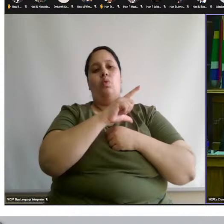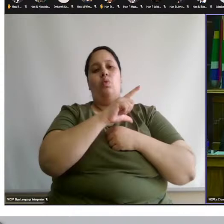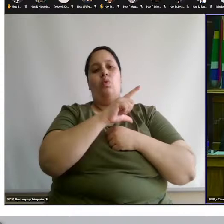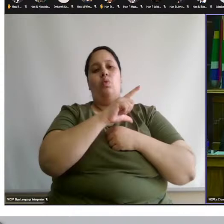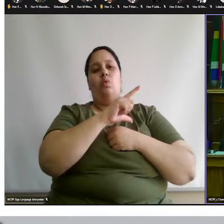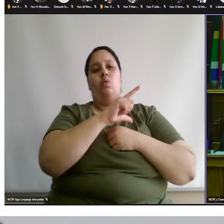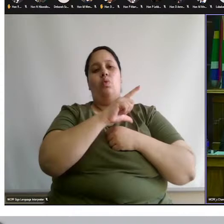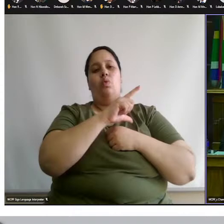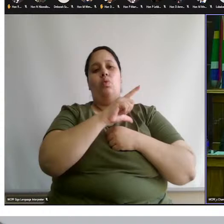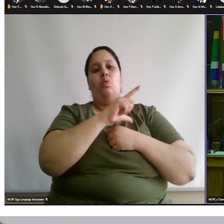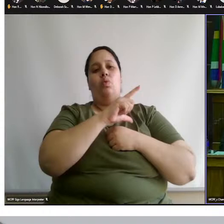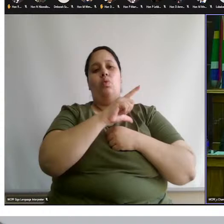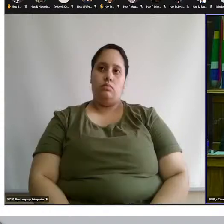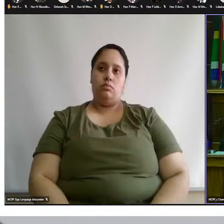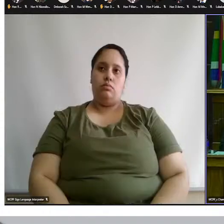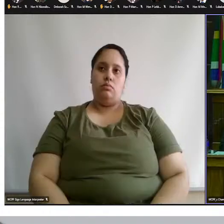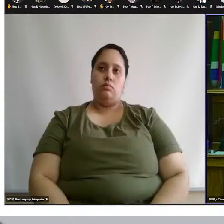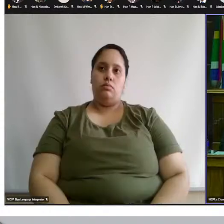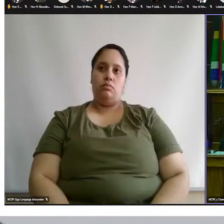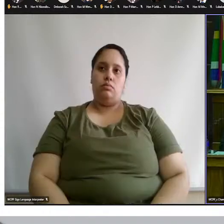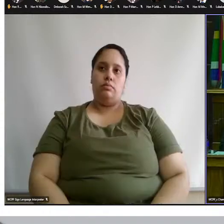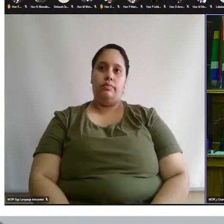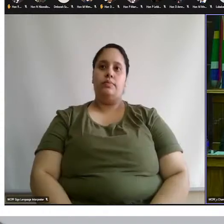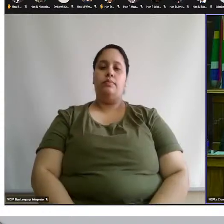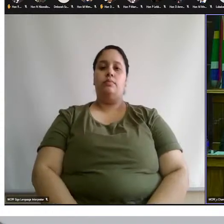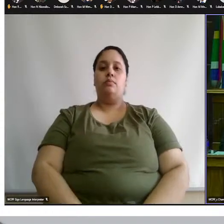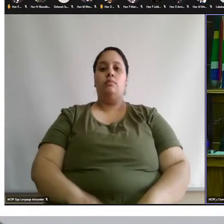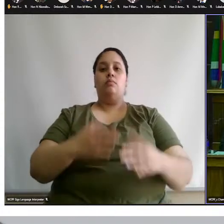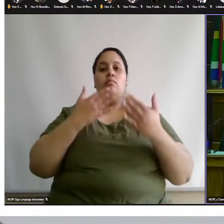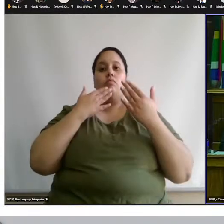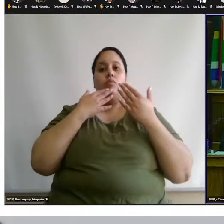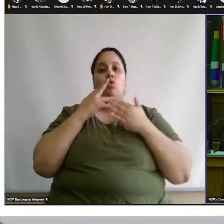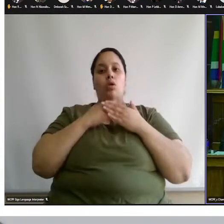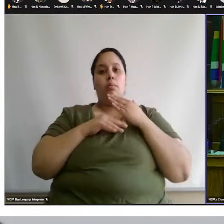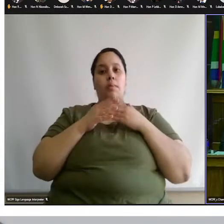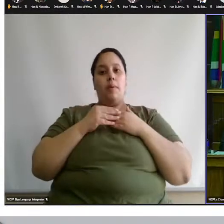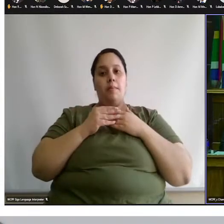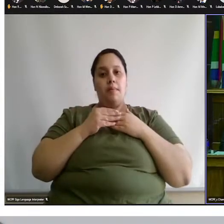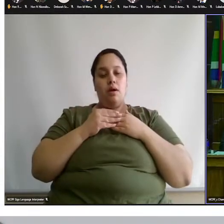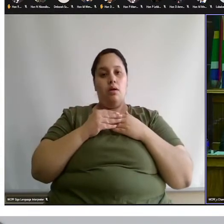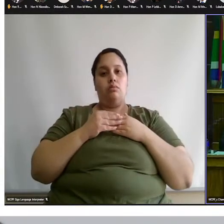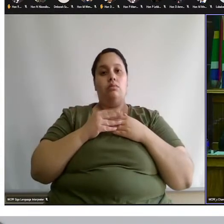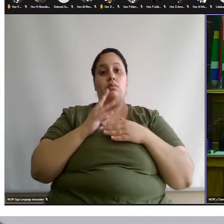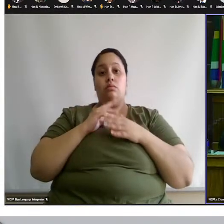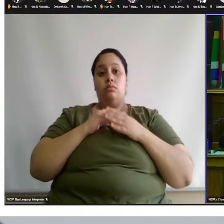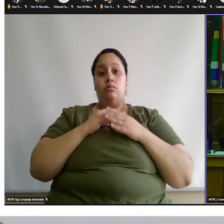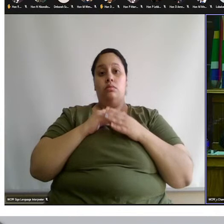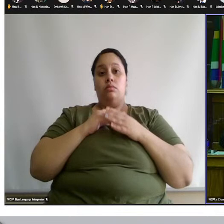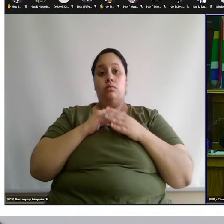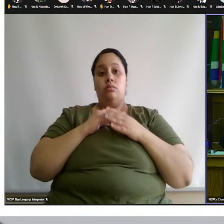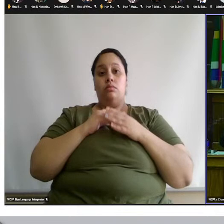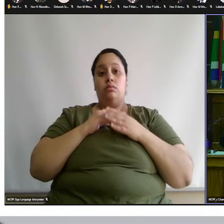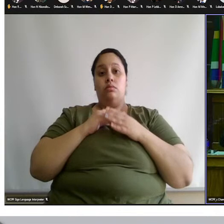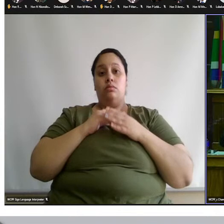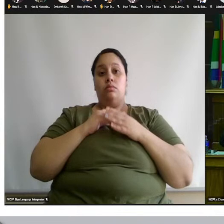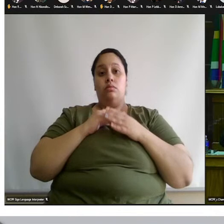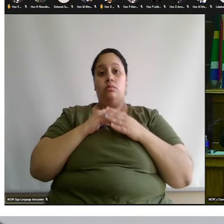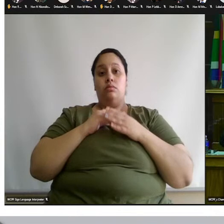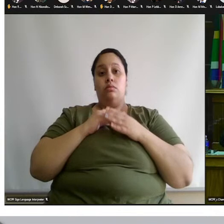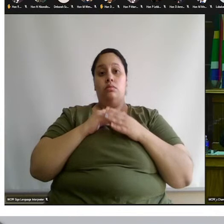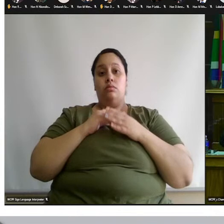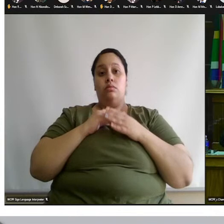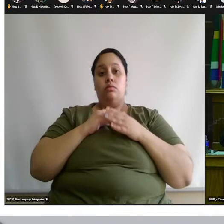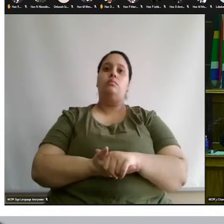Thank you, Honorable Kondlo, the Honorable Minister. Thank you, Speaker. I